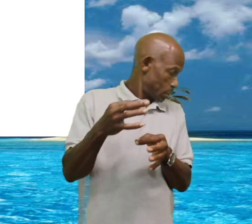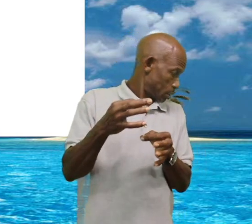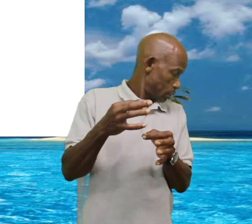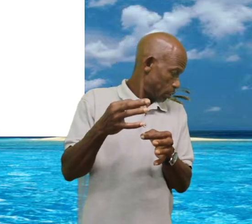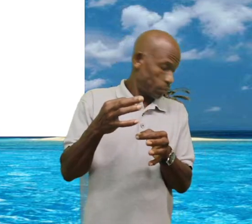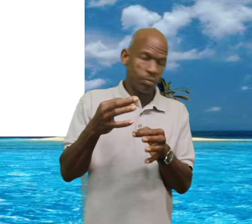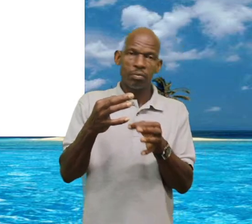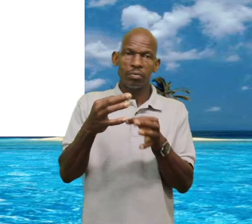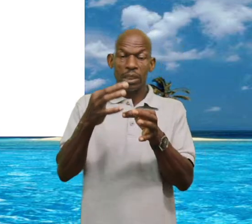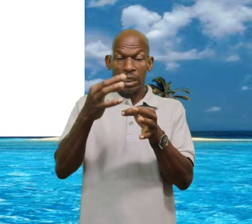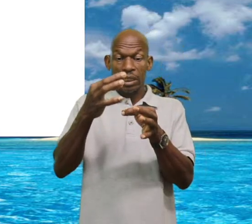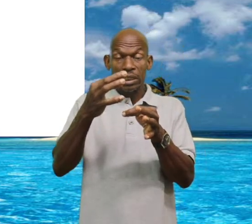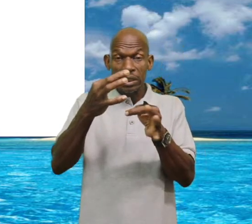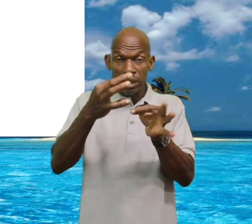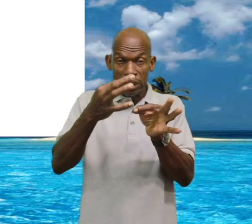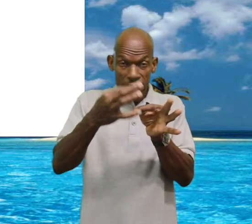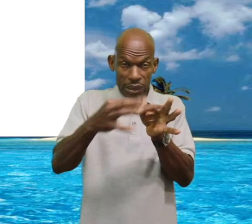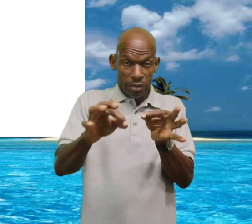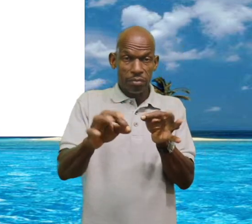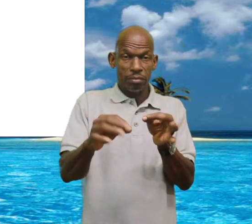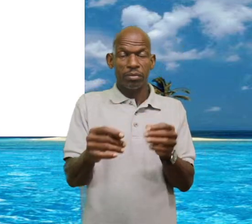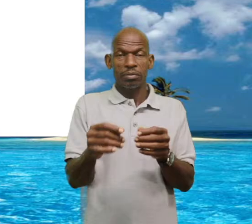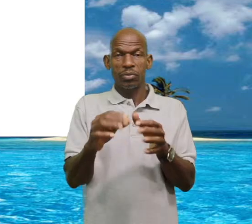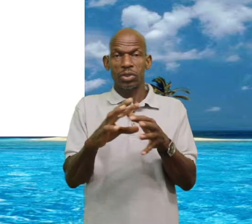of words. We have